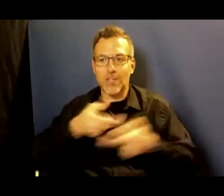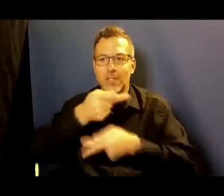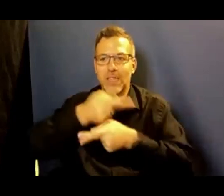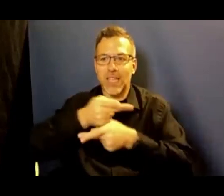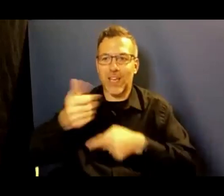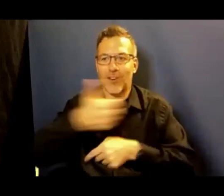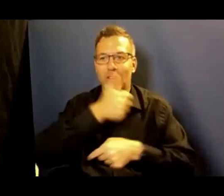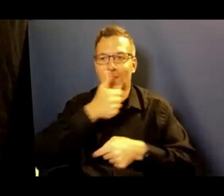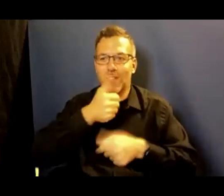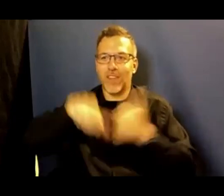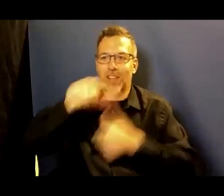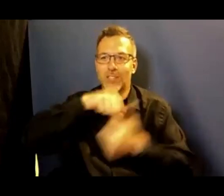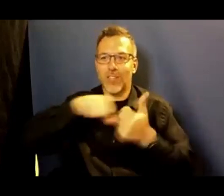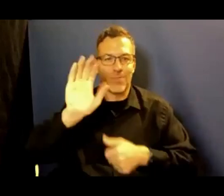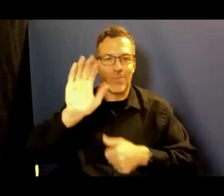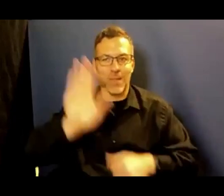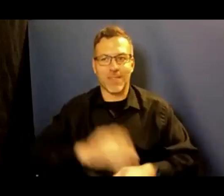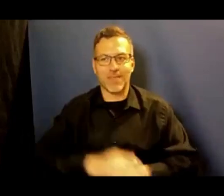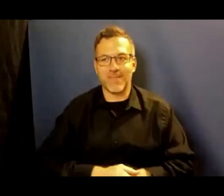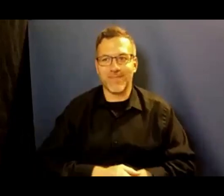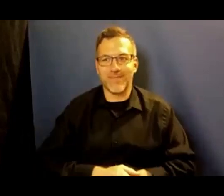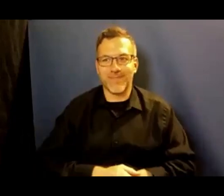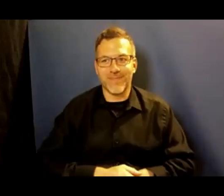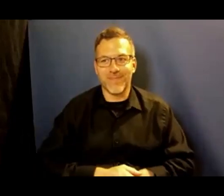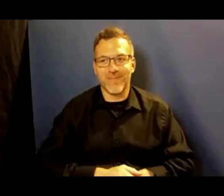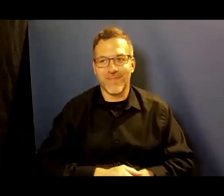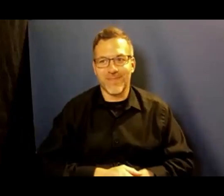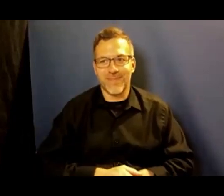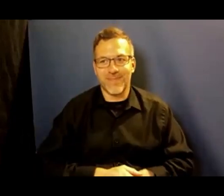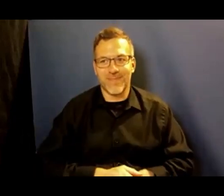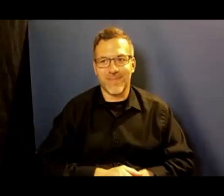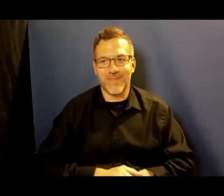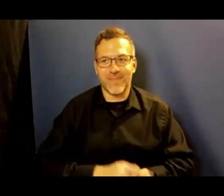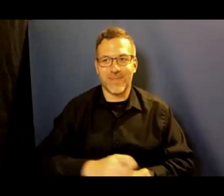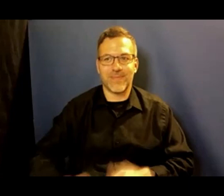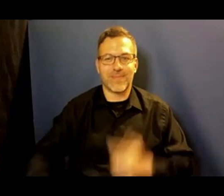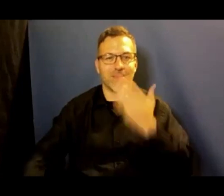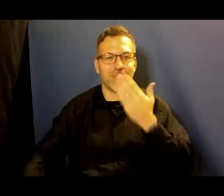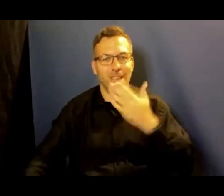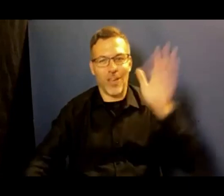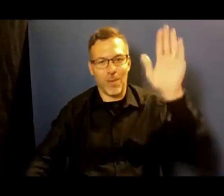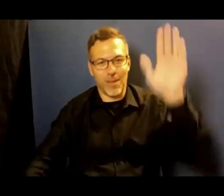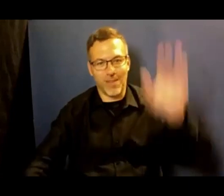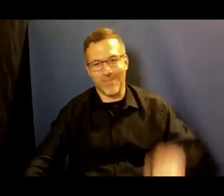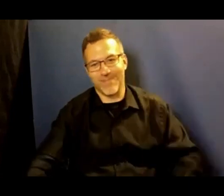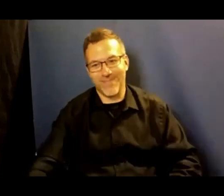and each other. Thank you. Bye-bye.